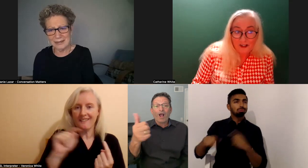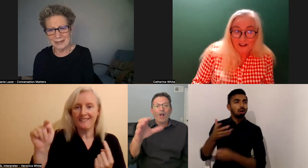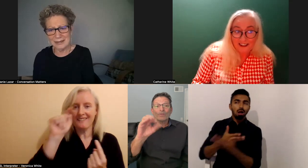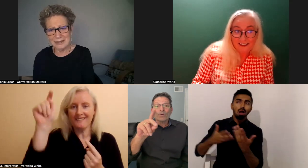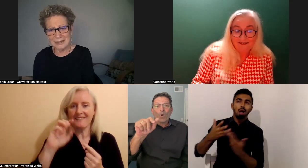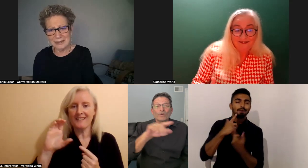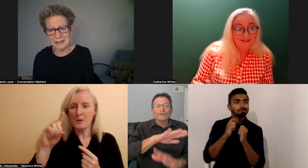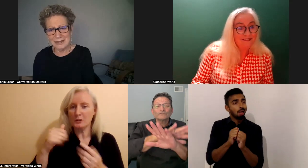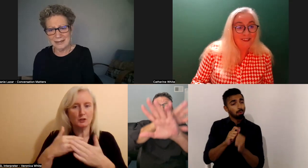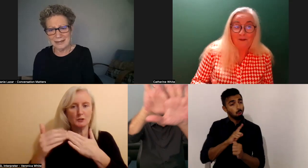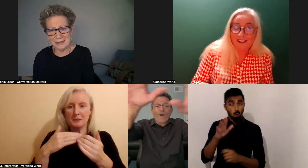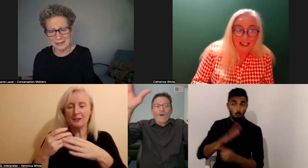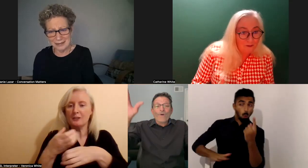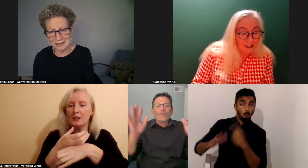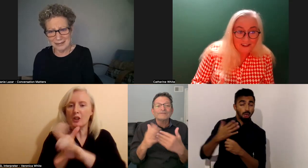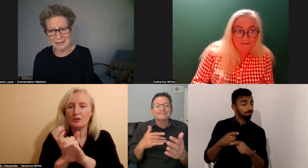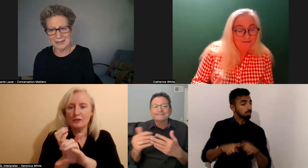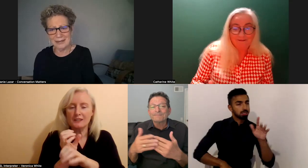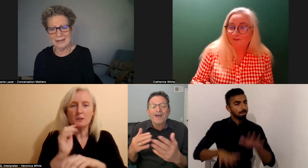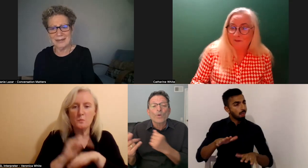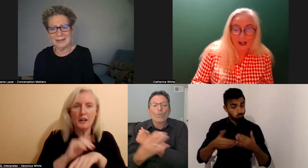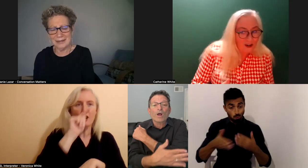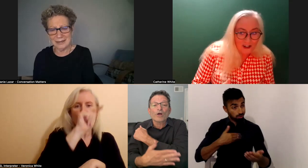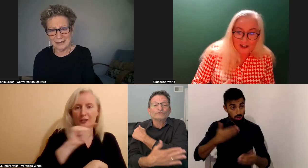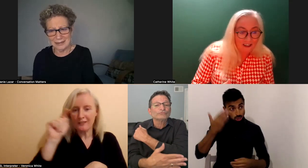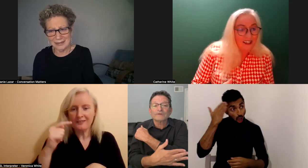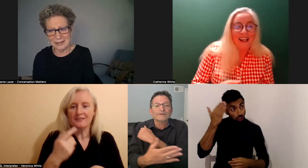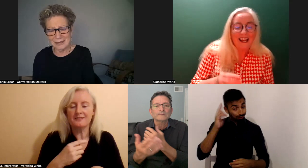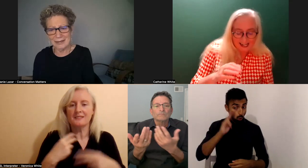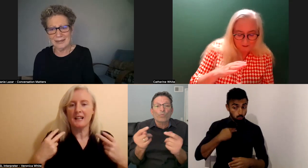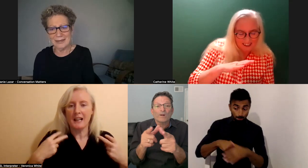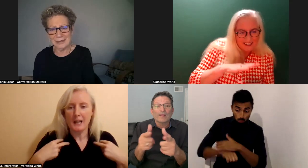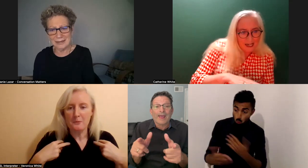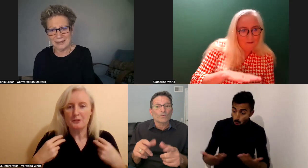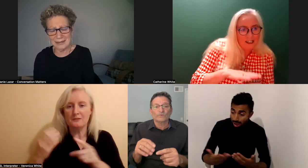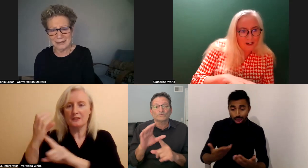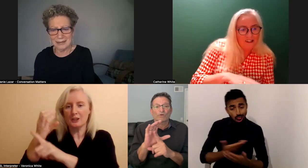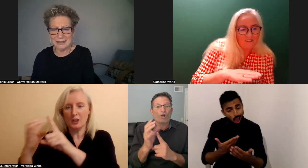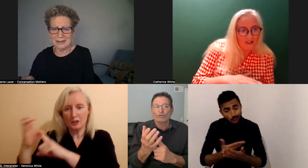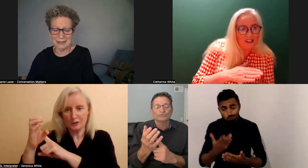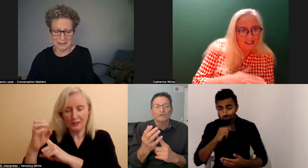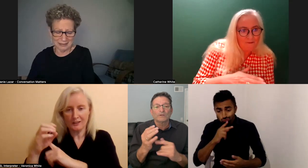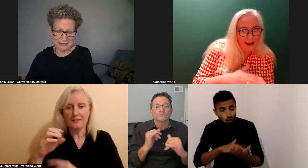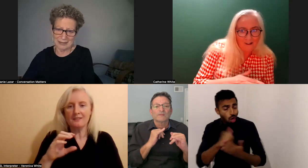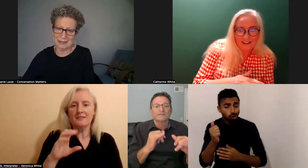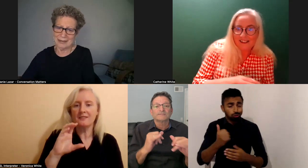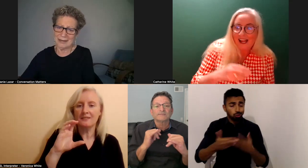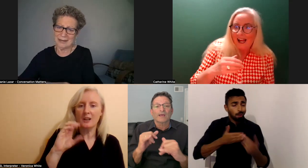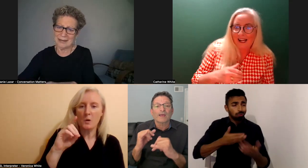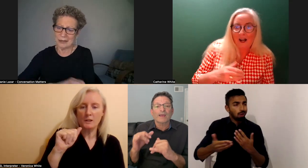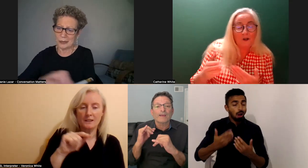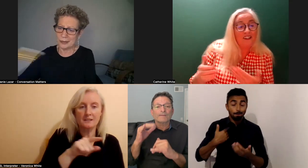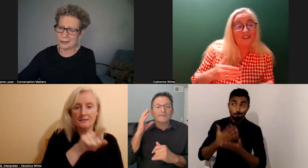what country, what language, what culture. It was the same experience of having deaf